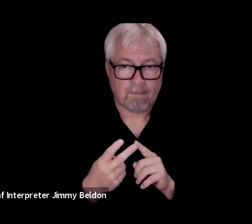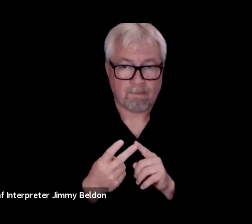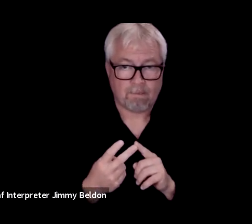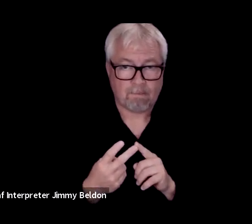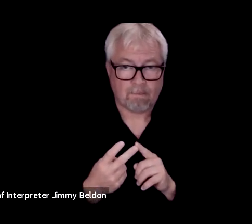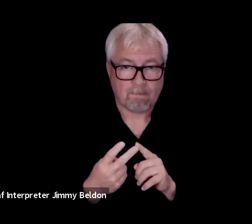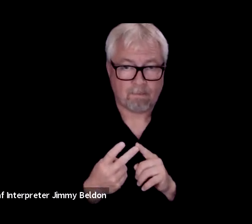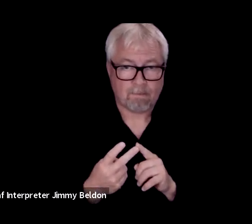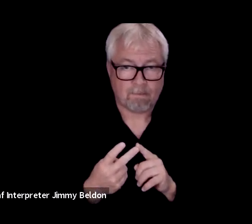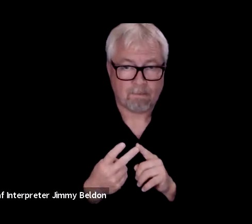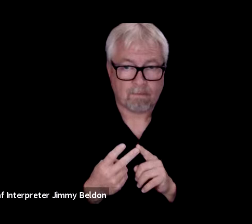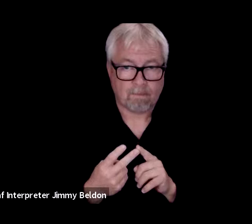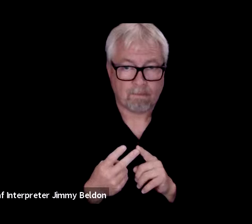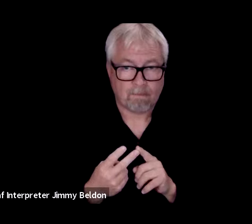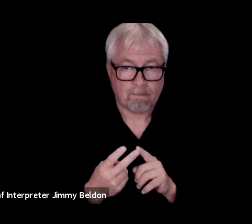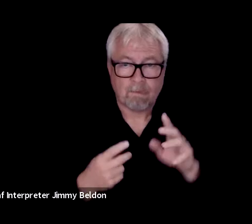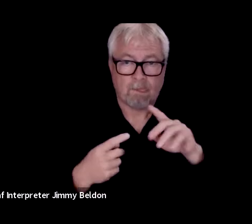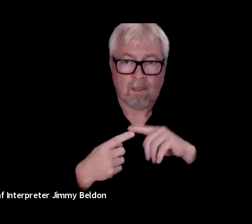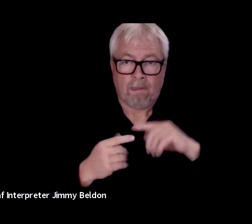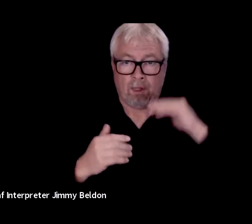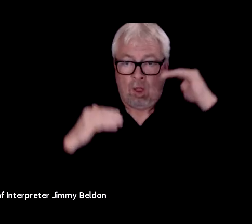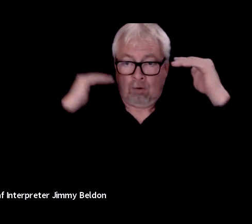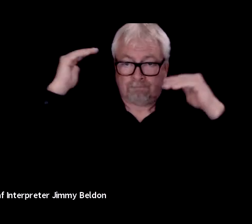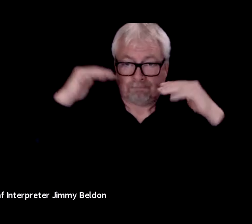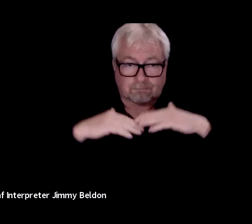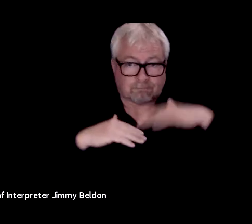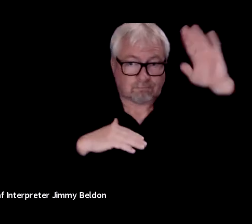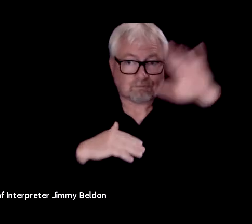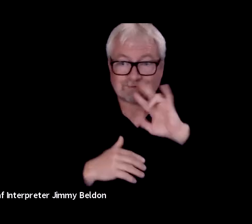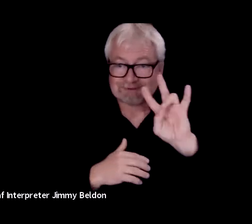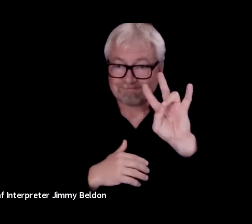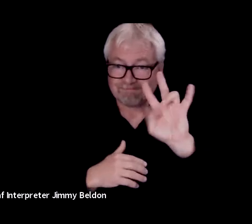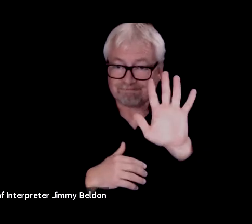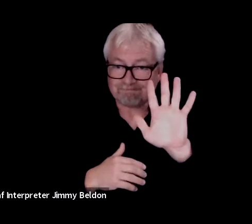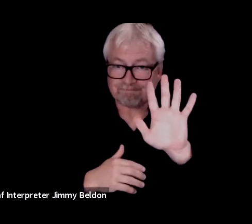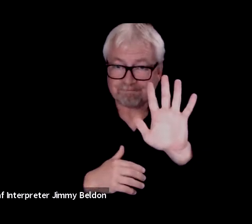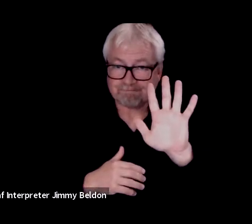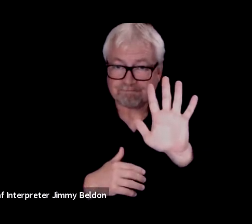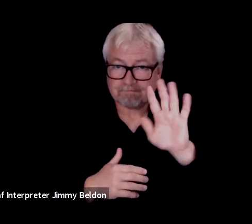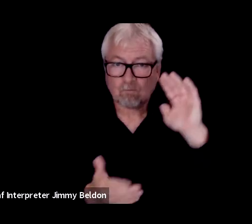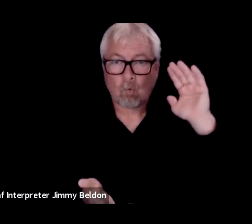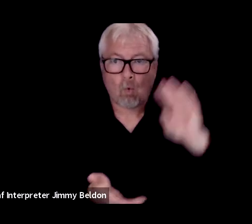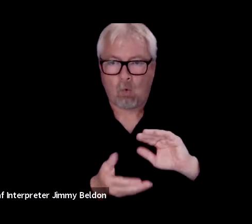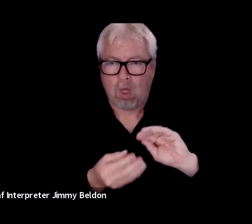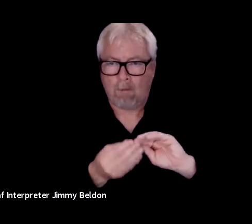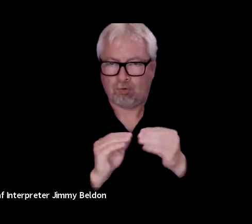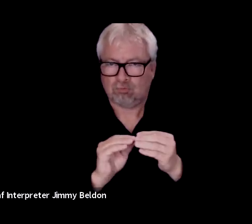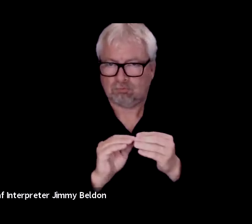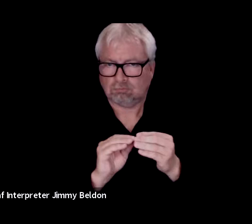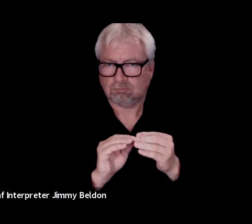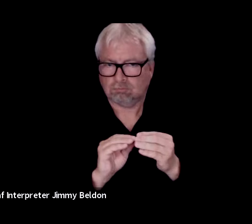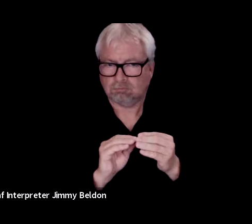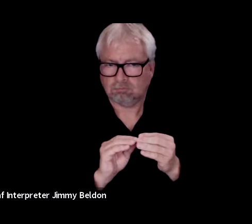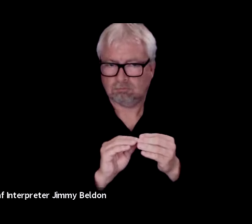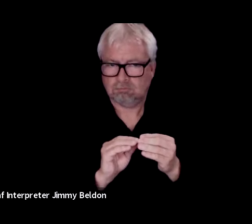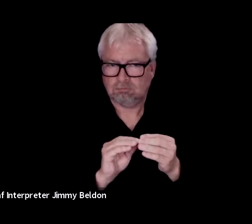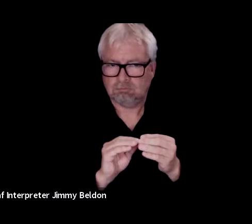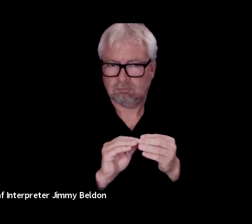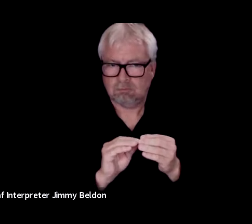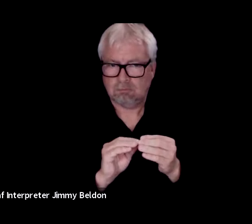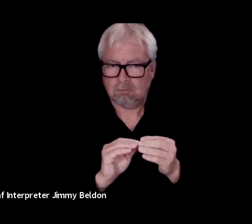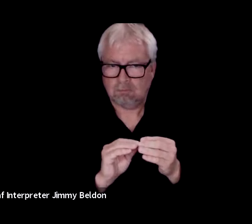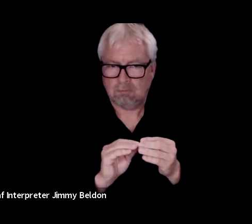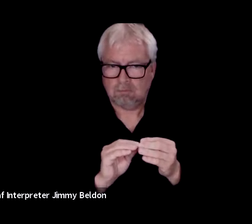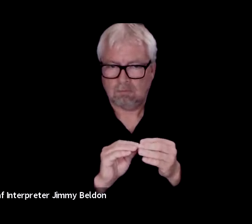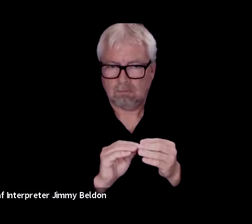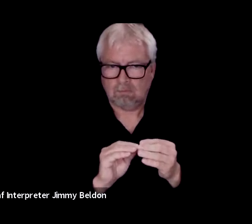above than those who were 18 to 74. So amongst 18 to 74 is 89%, and it